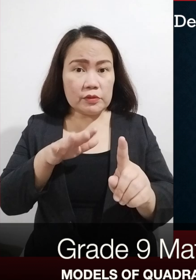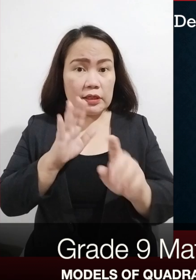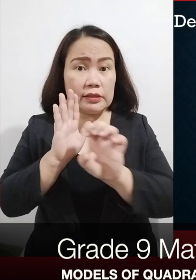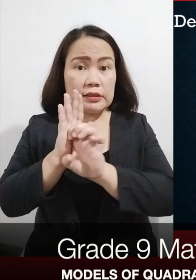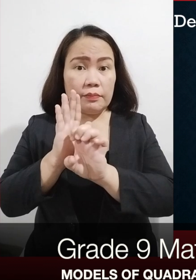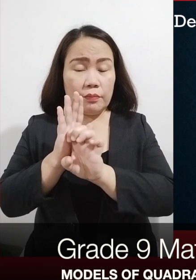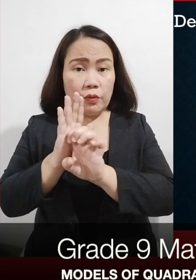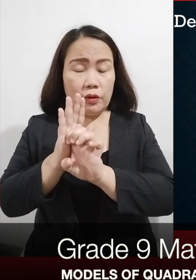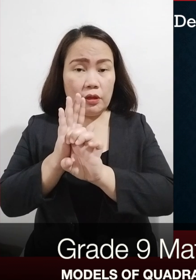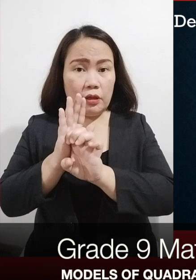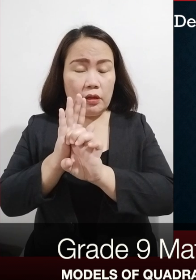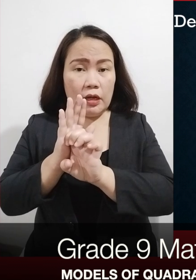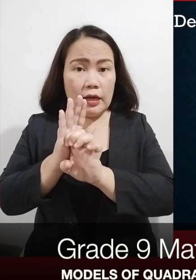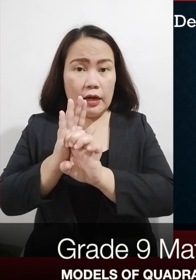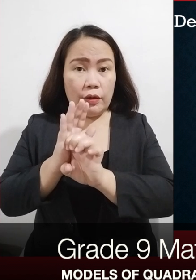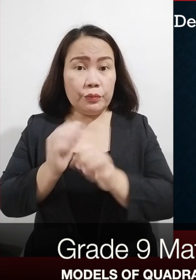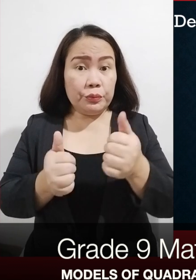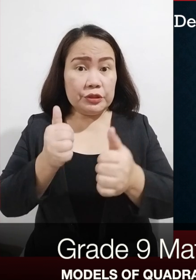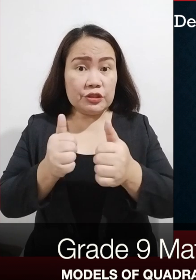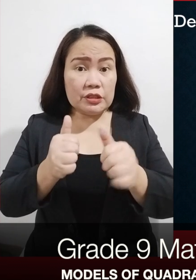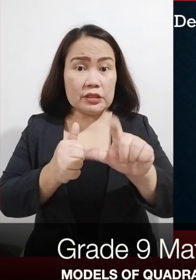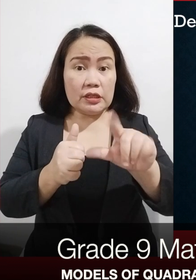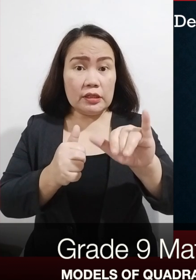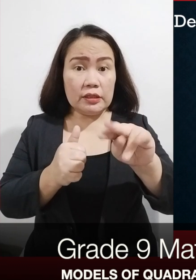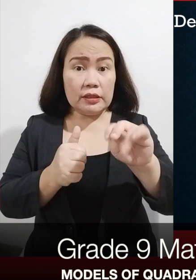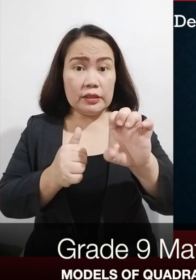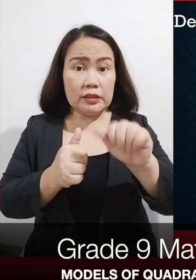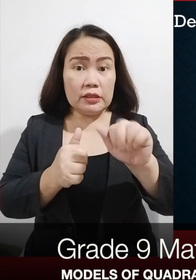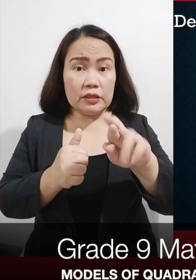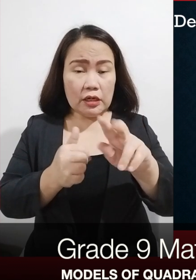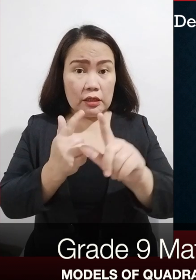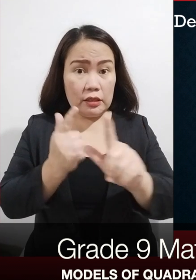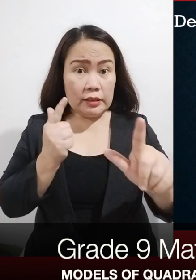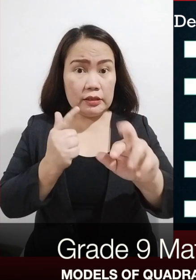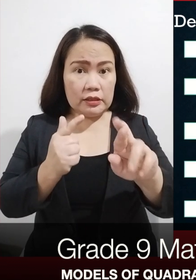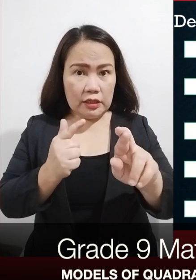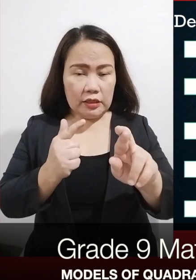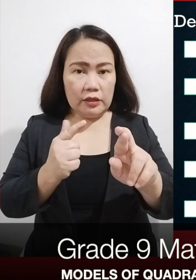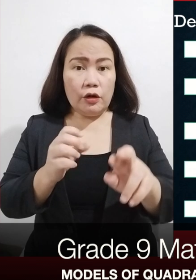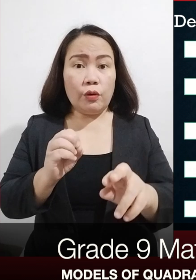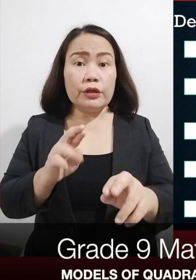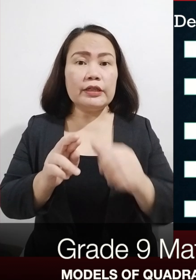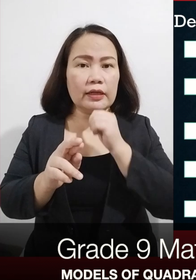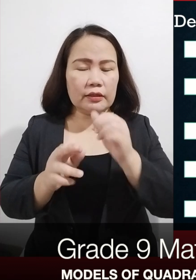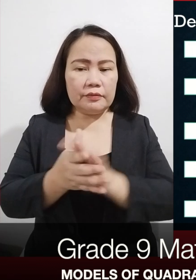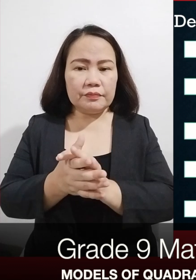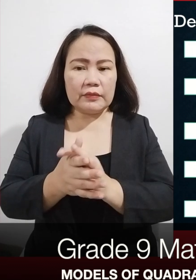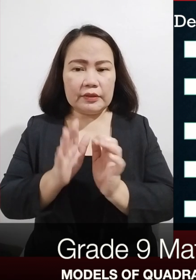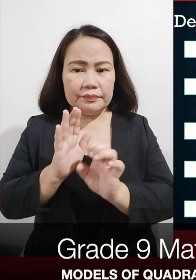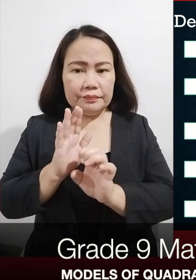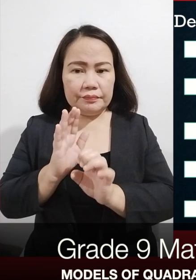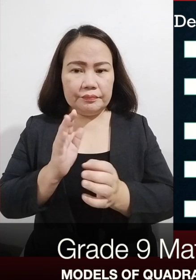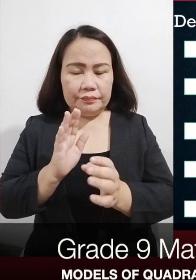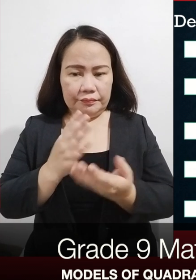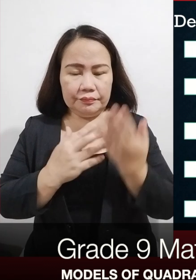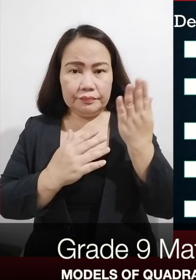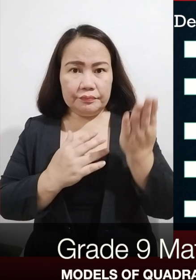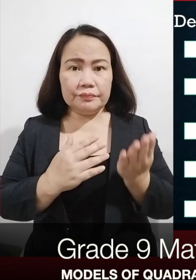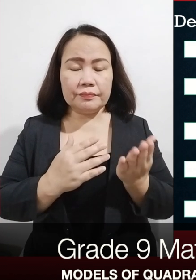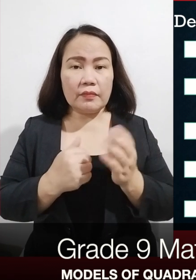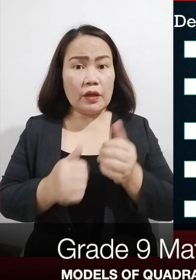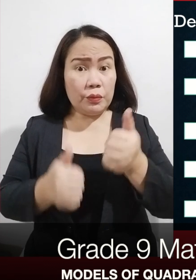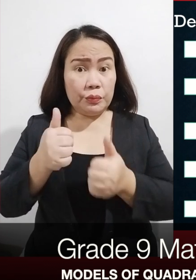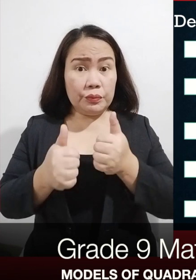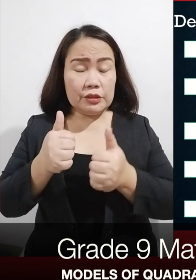examples na to ang linear function at i-check natin siya. So let's have the given. So, which of the